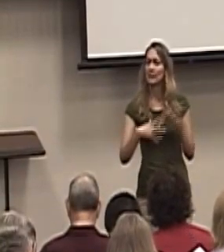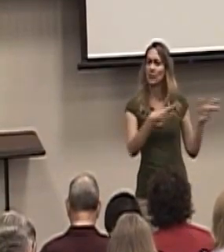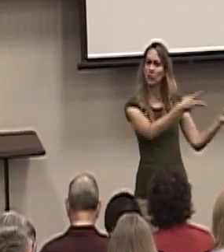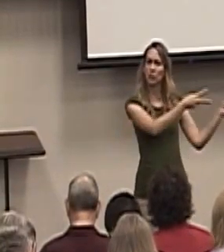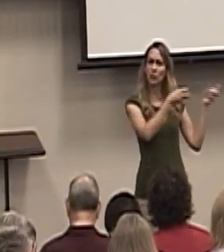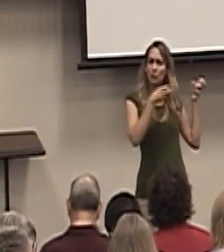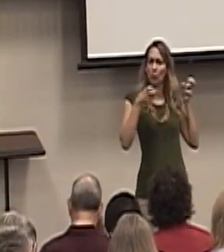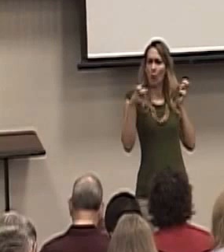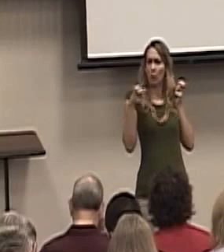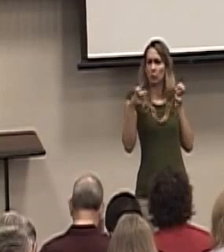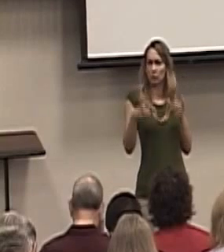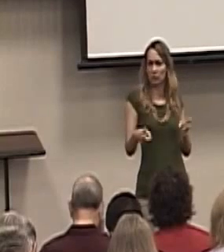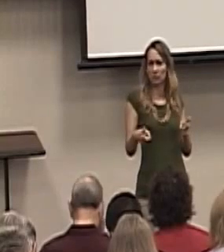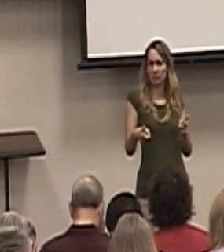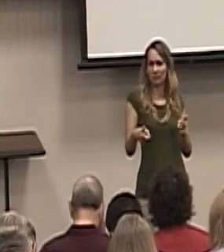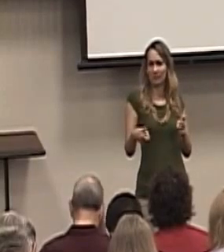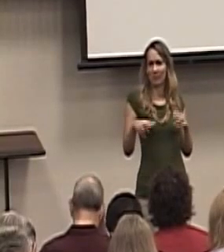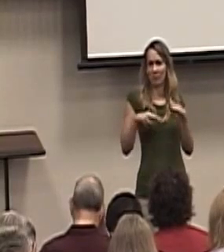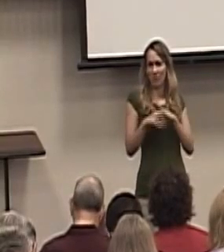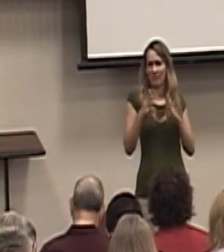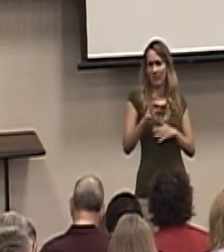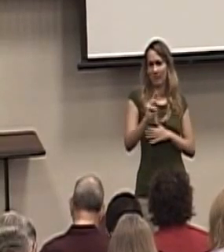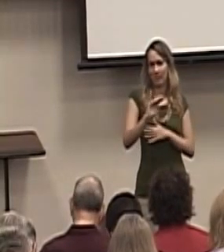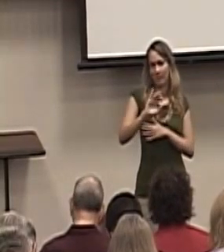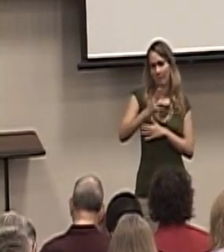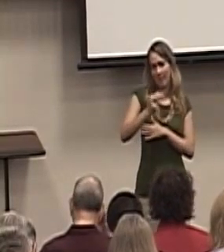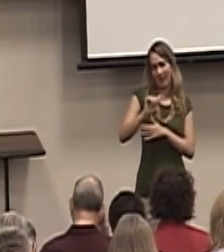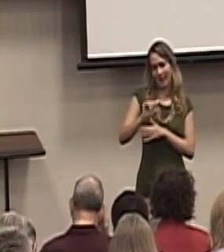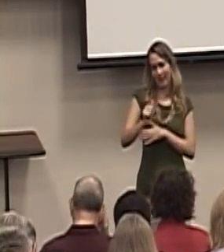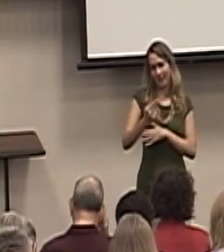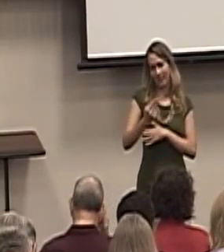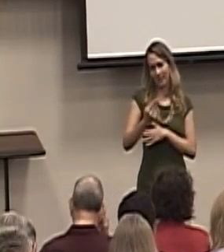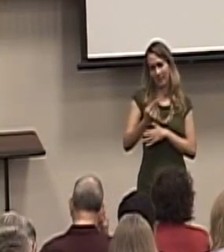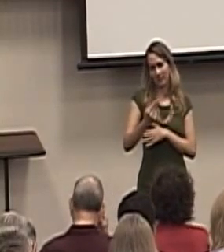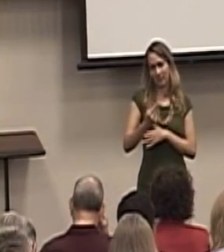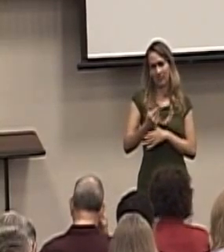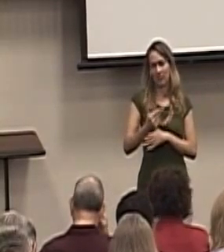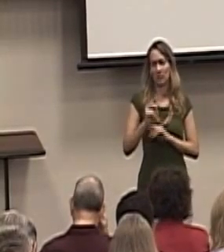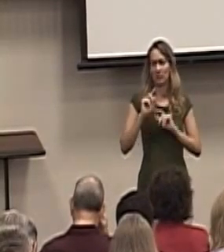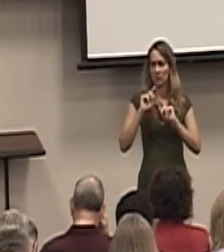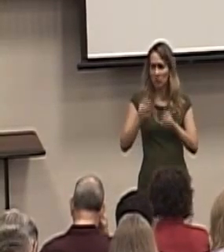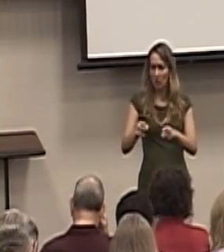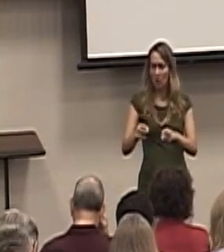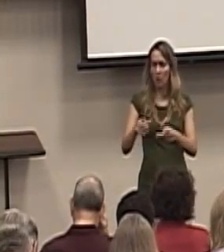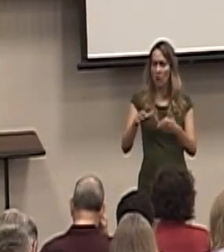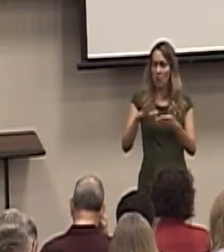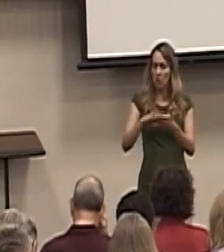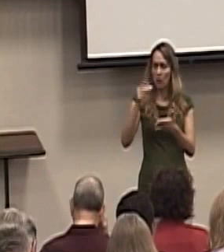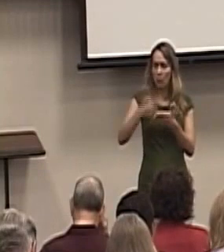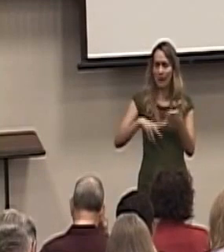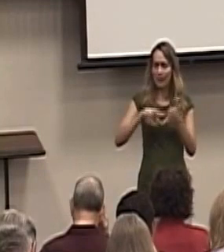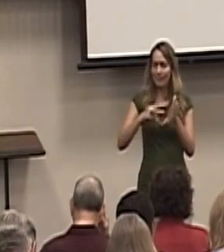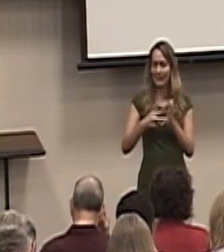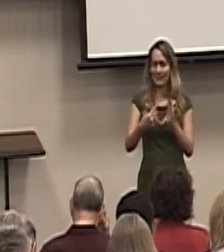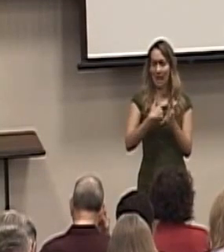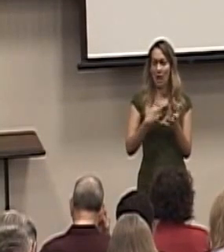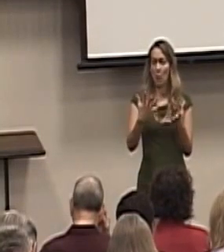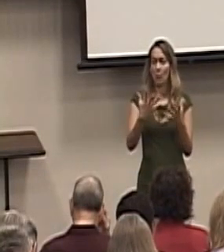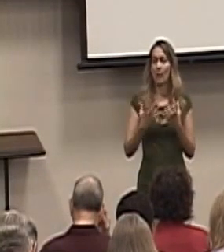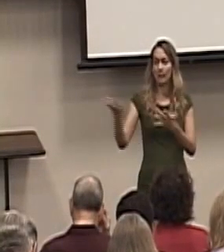another 8th century prophet Micah here. He says, go and learn what this means. I desire mercy and not